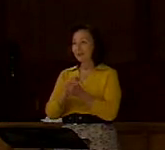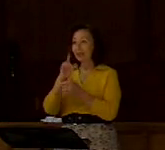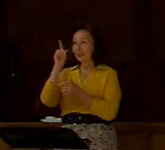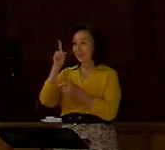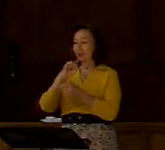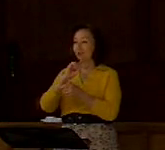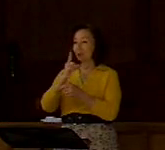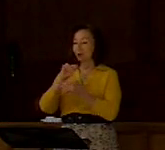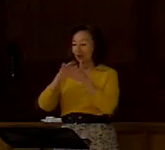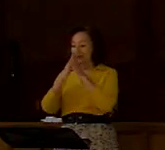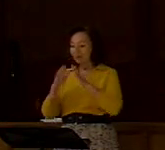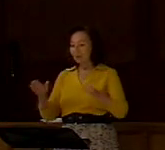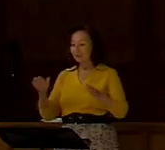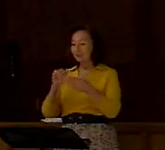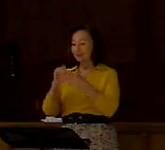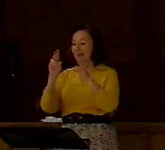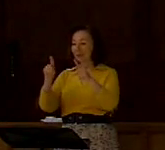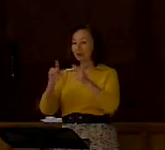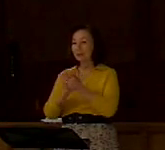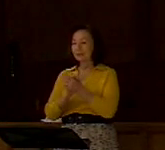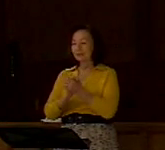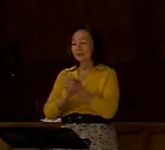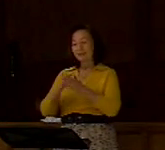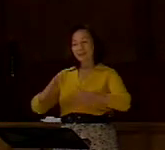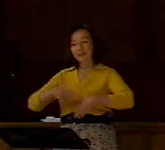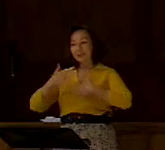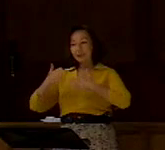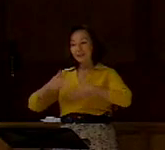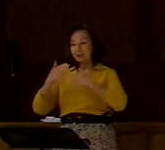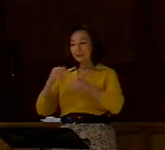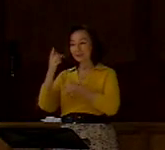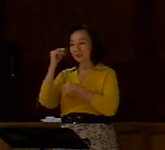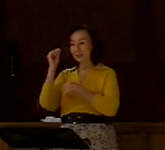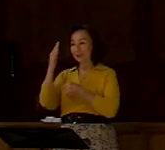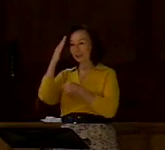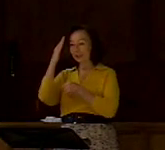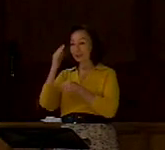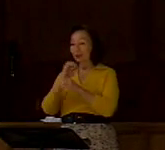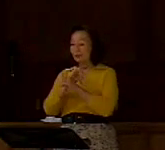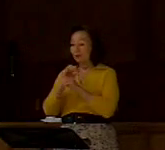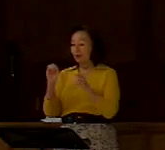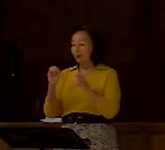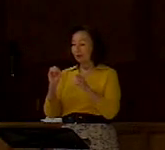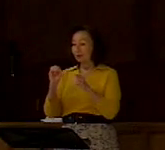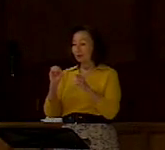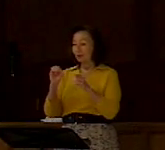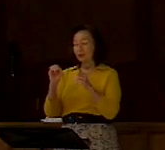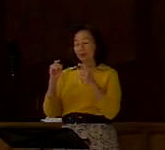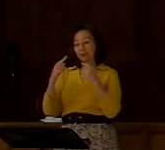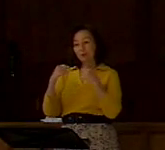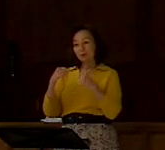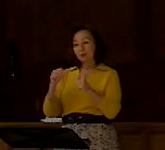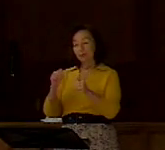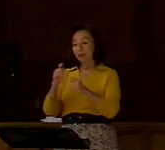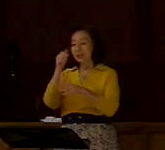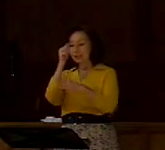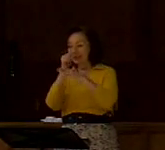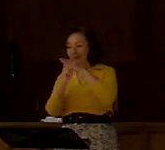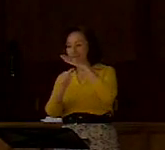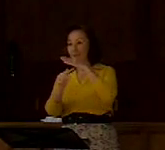truly blessed them. They are happy because they no longer try, get this, to